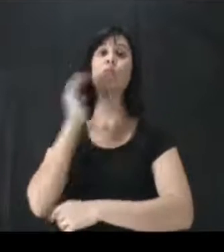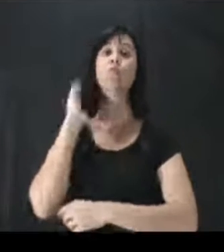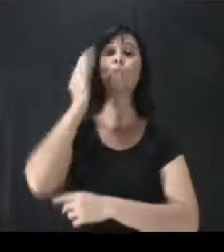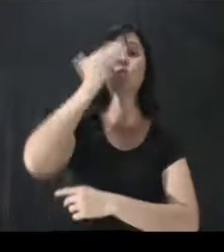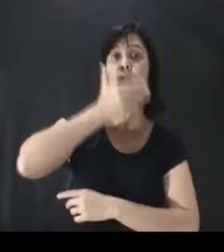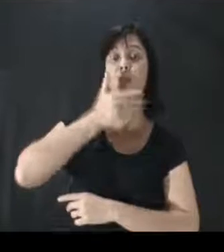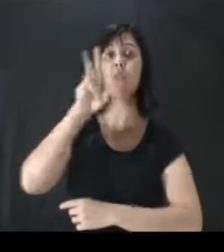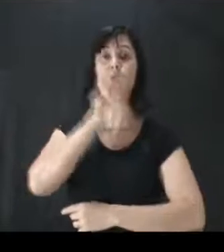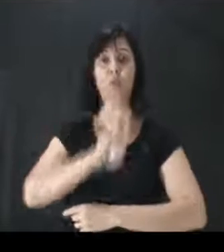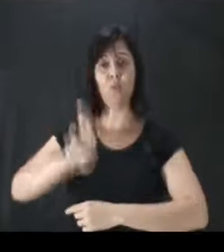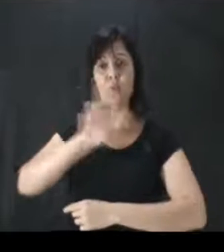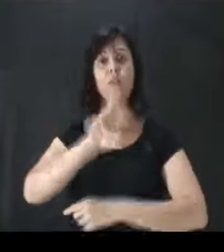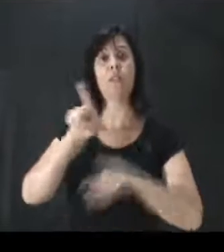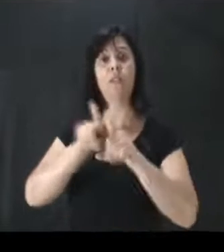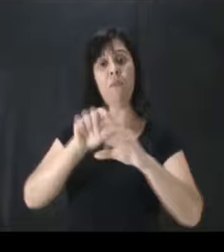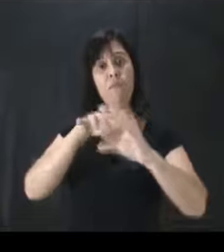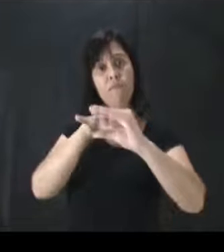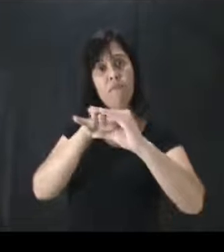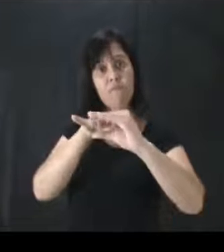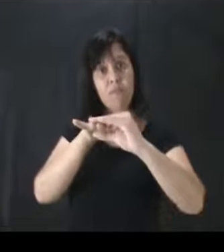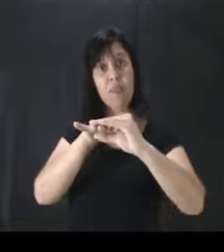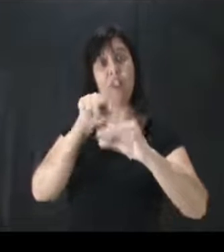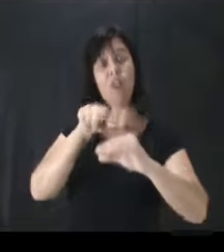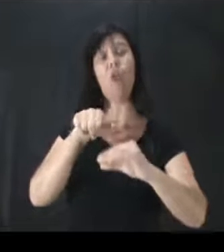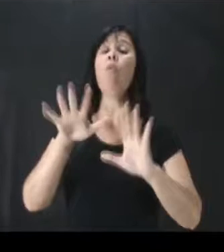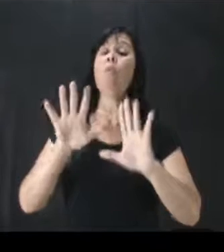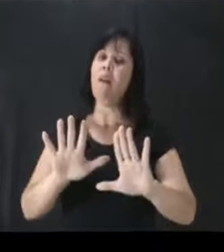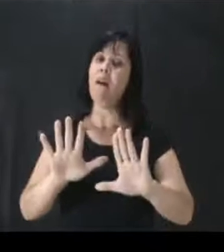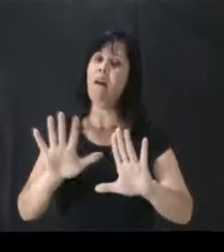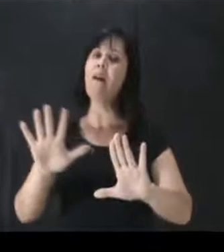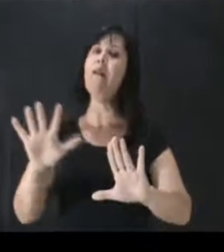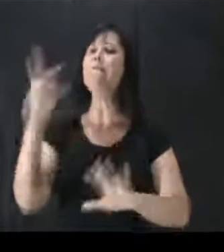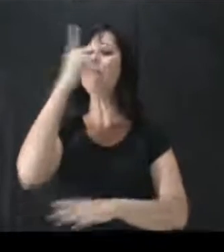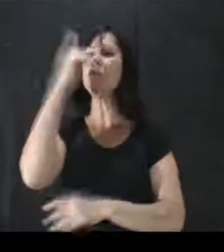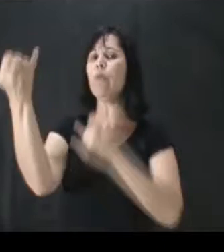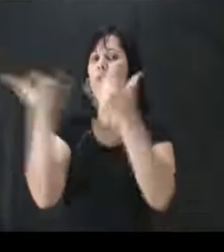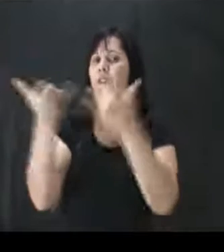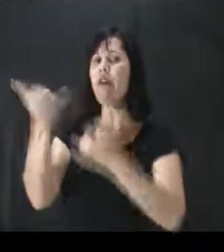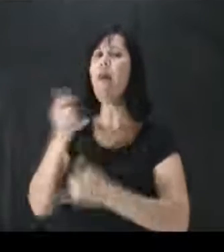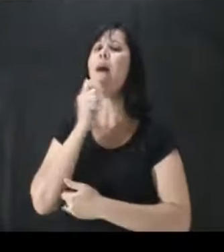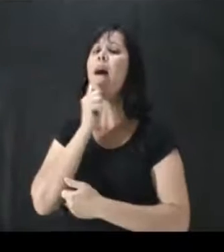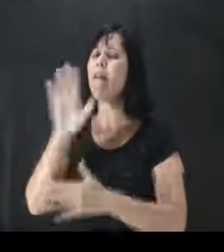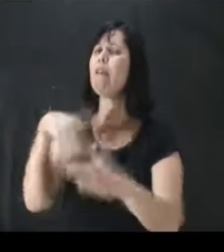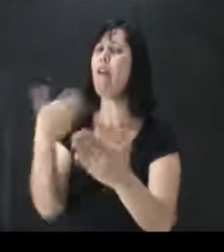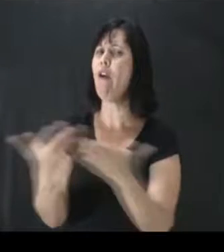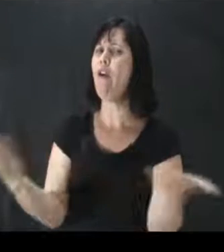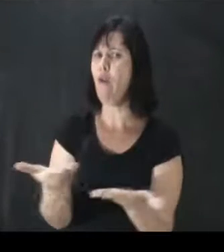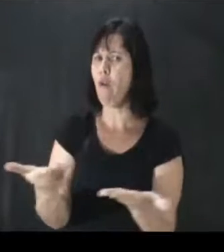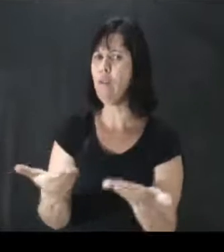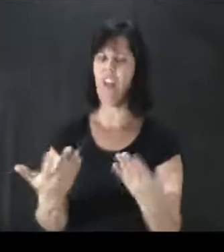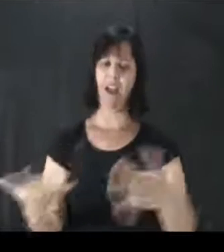student with deafblindness who uses tactile sign language in a context where we still hear people